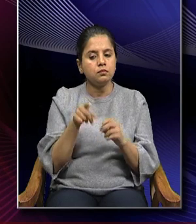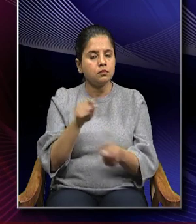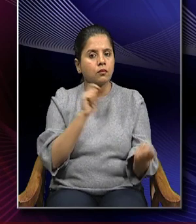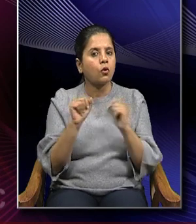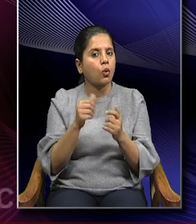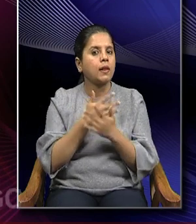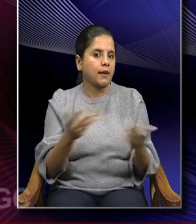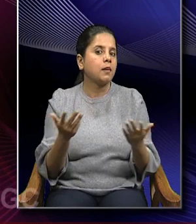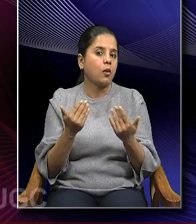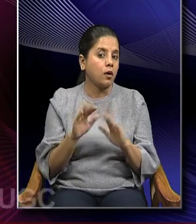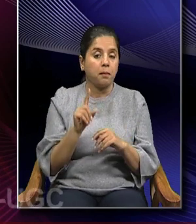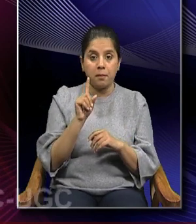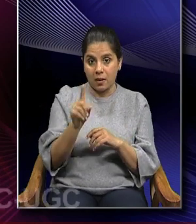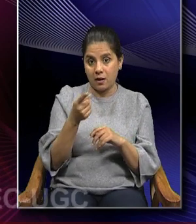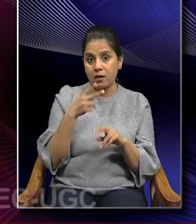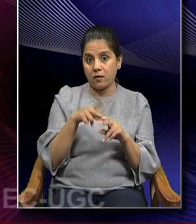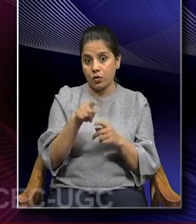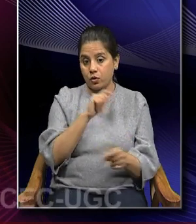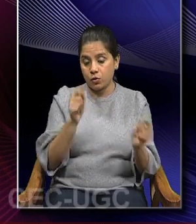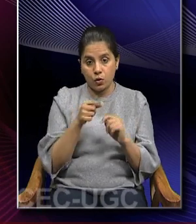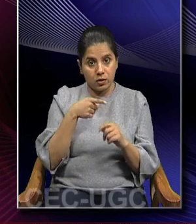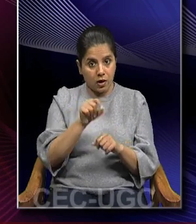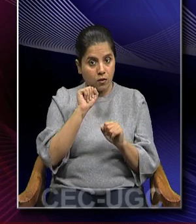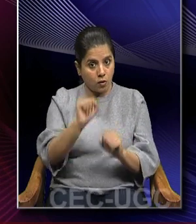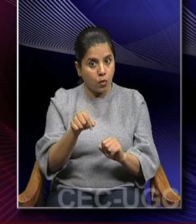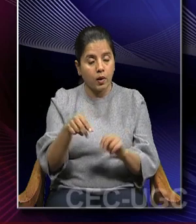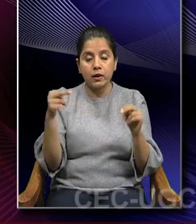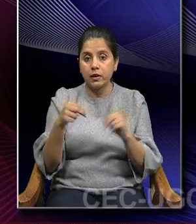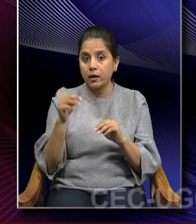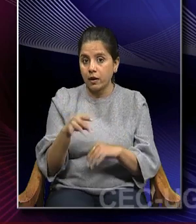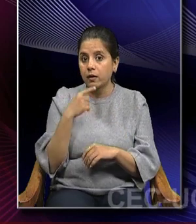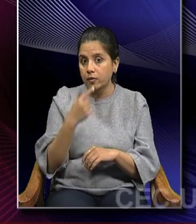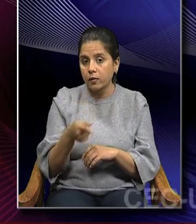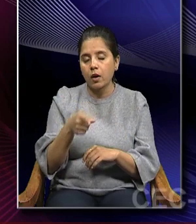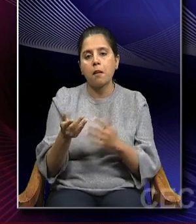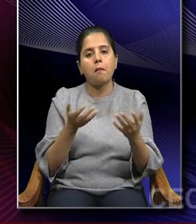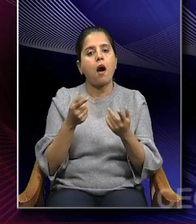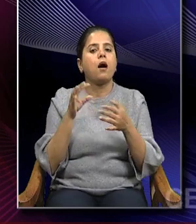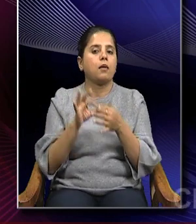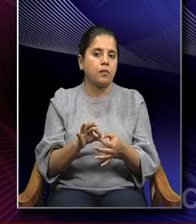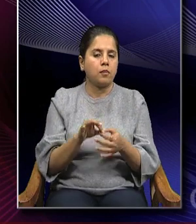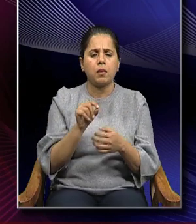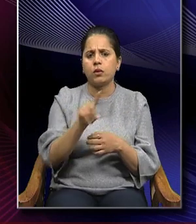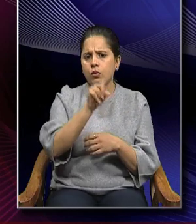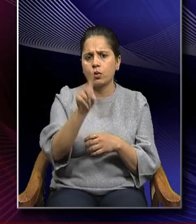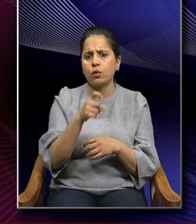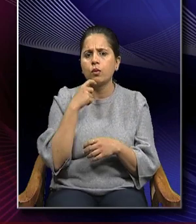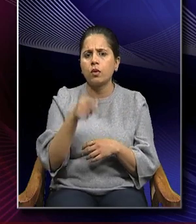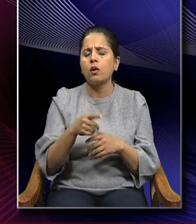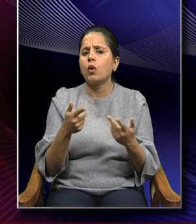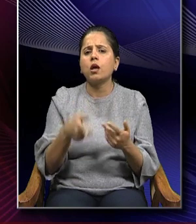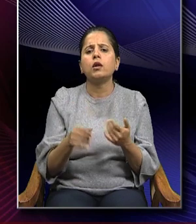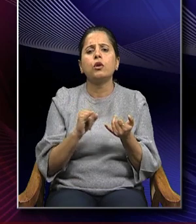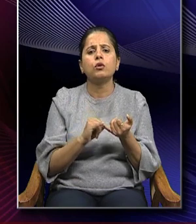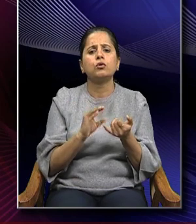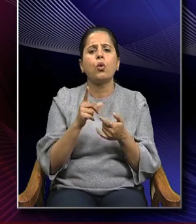product, wherein you are repositioning yourself according to the requirement of market. Now, the question comes, what are the sources